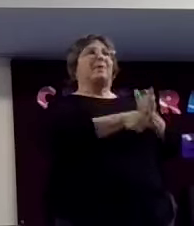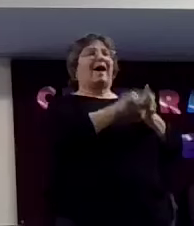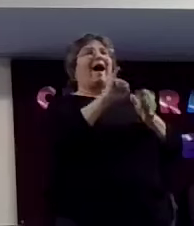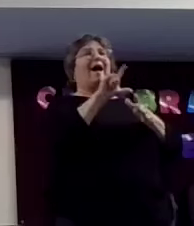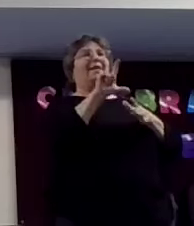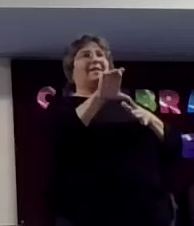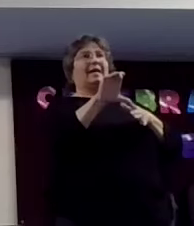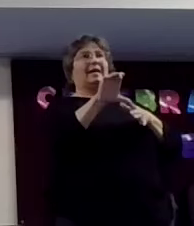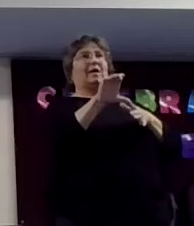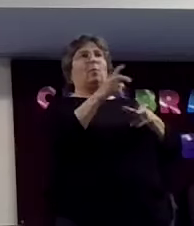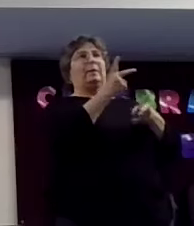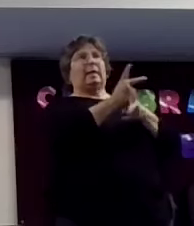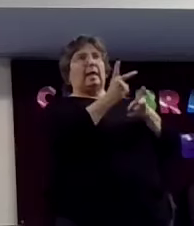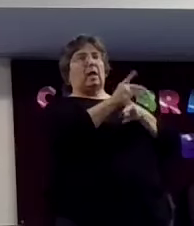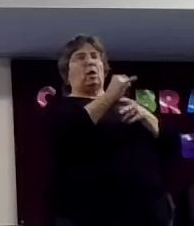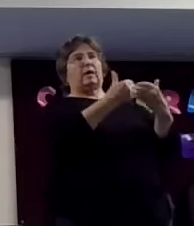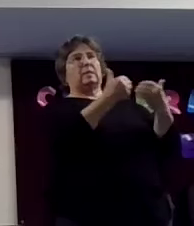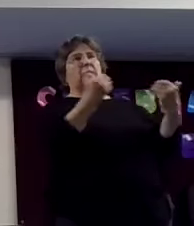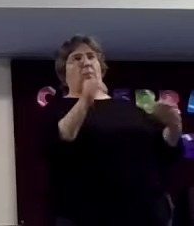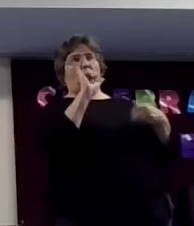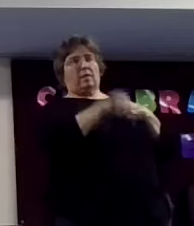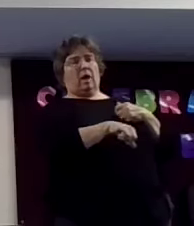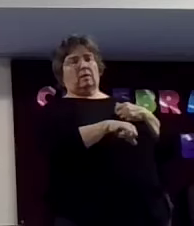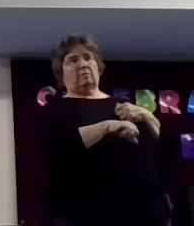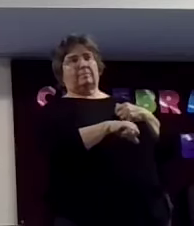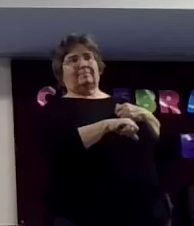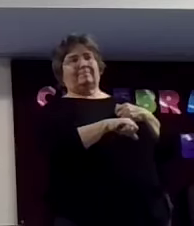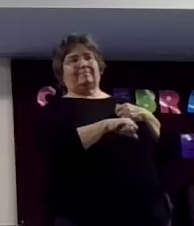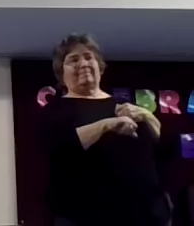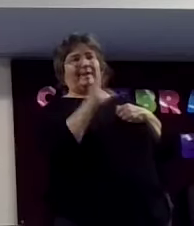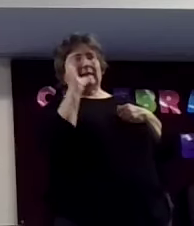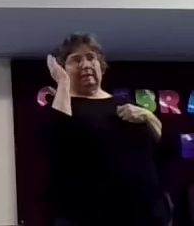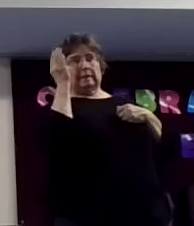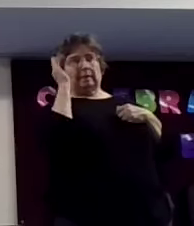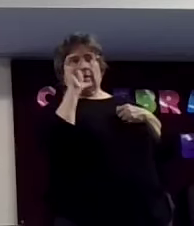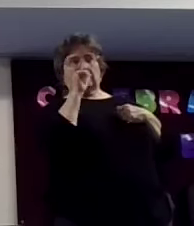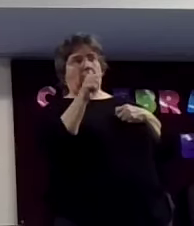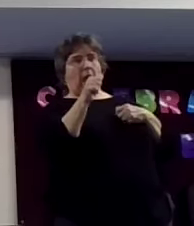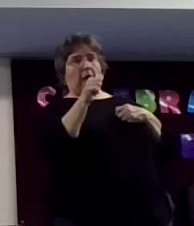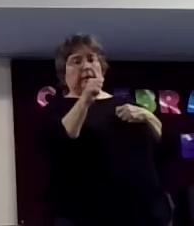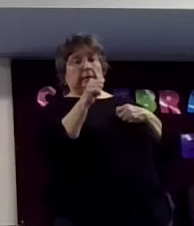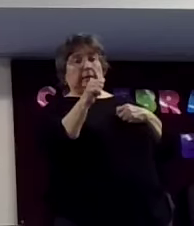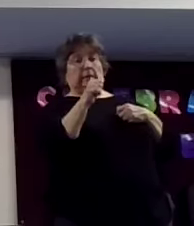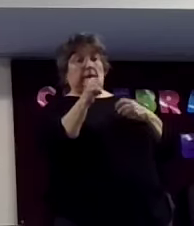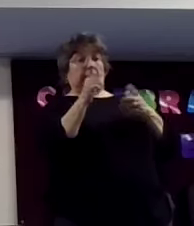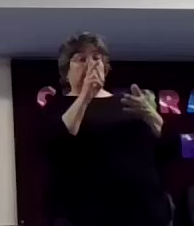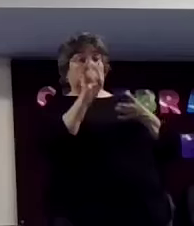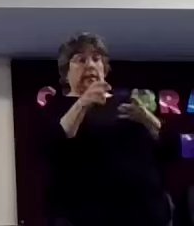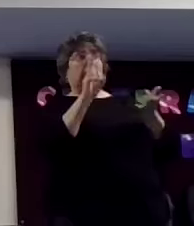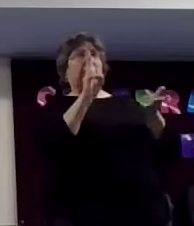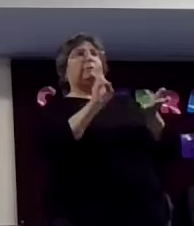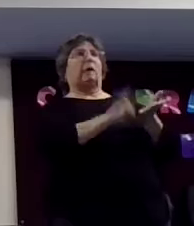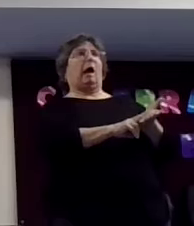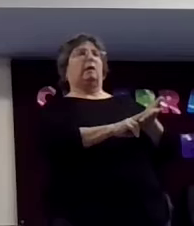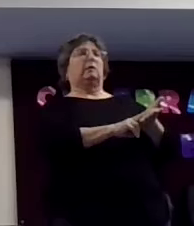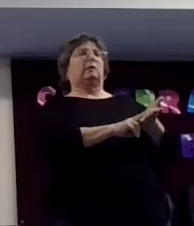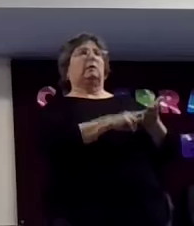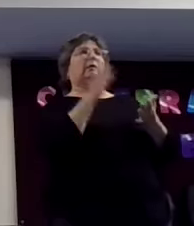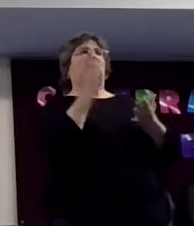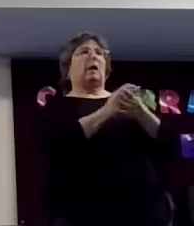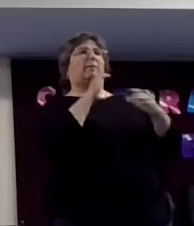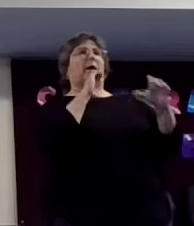the ILCs were going to be taken care of separately on that. But it seems as not long after the deal was inked, they